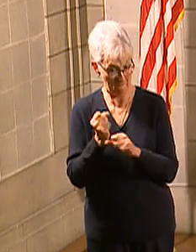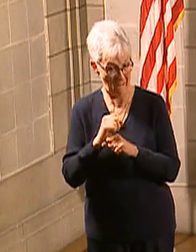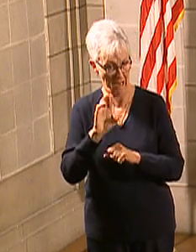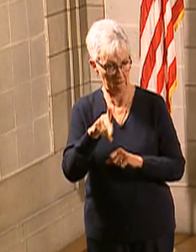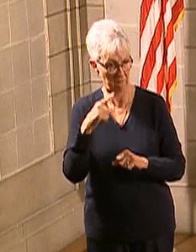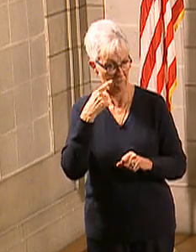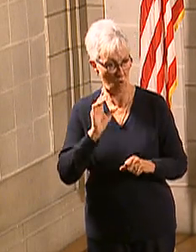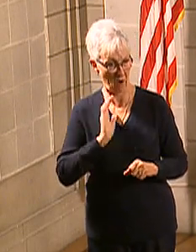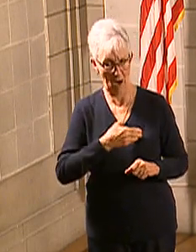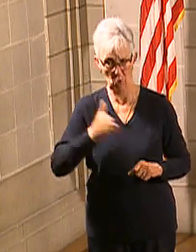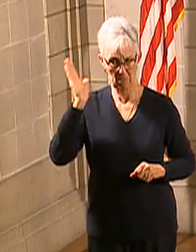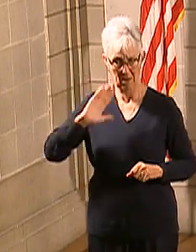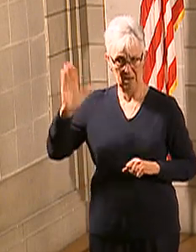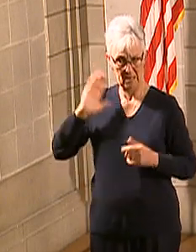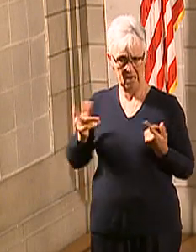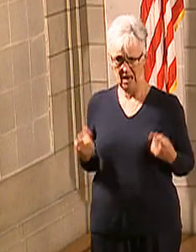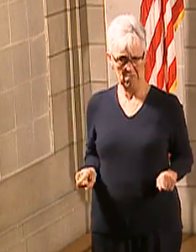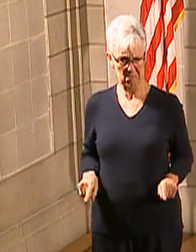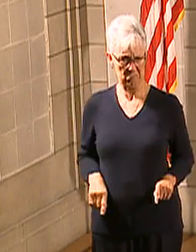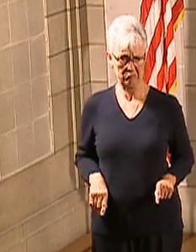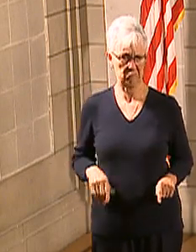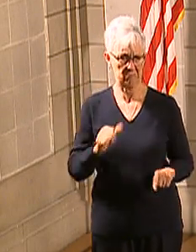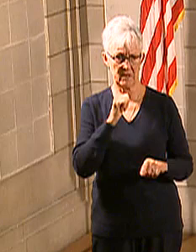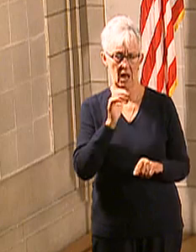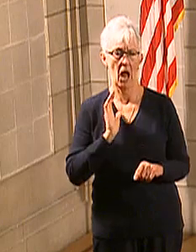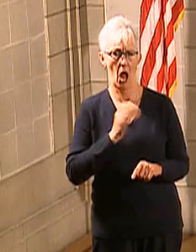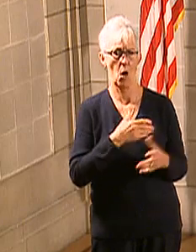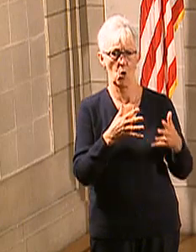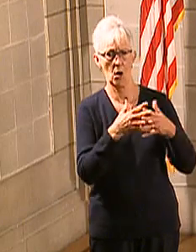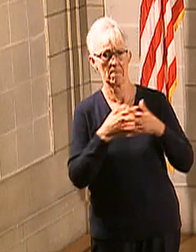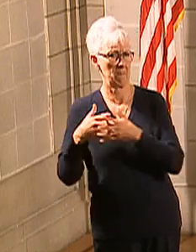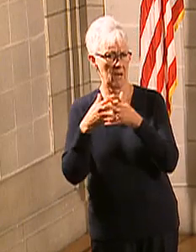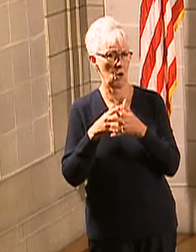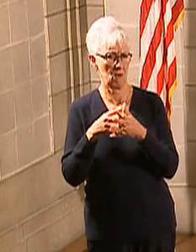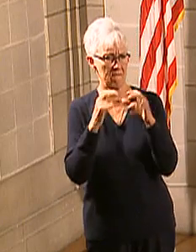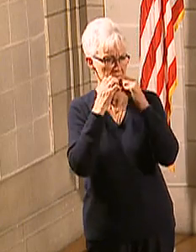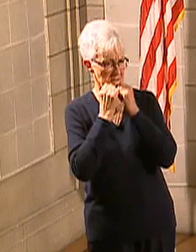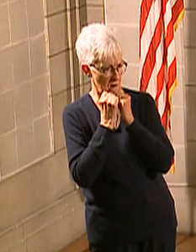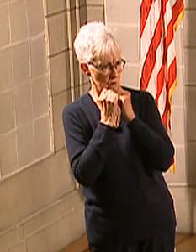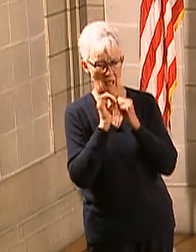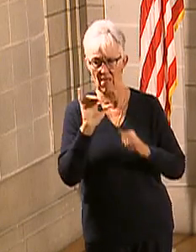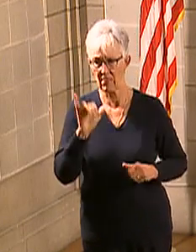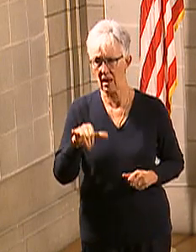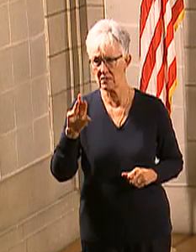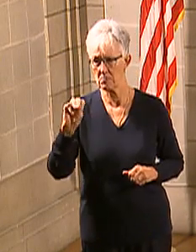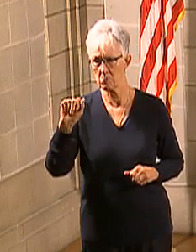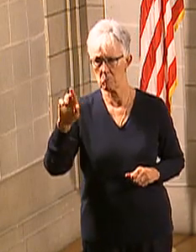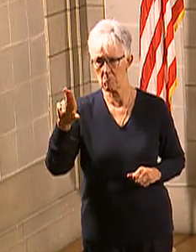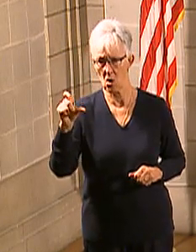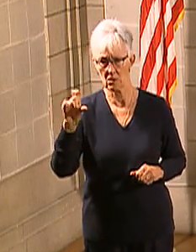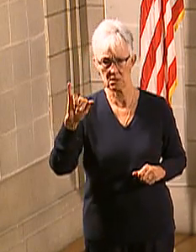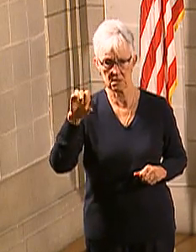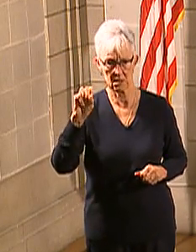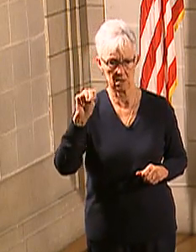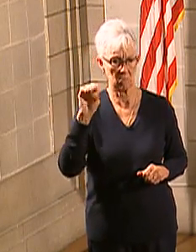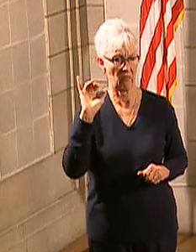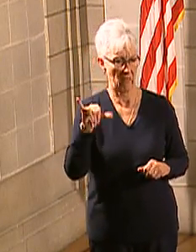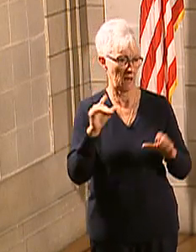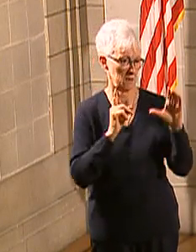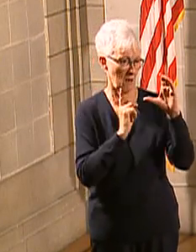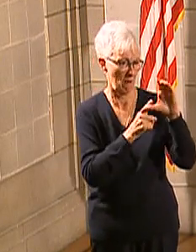is not our American values. They talk about equality of outcomes. That's Marxism. That's communism. That's not